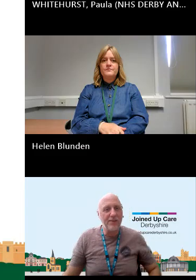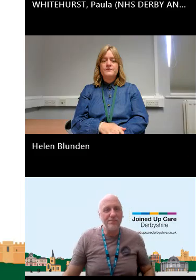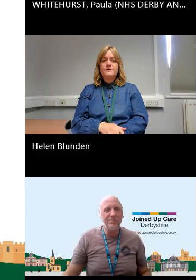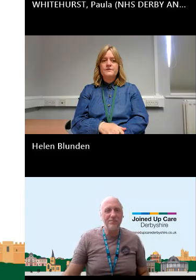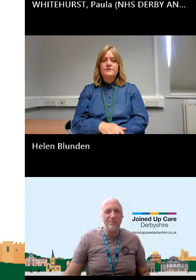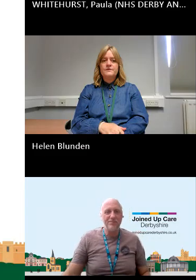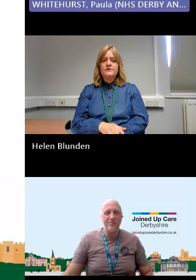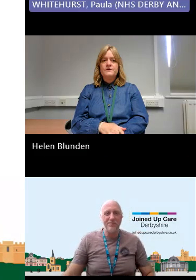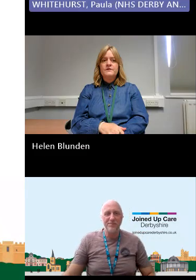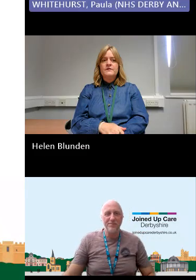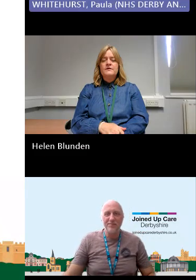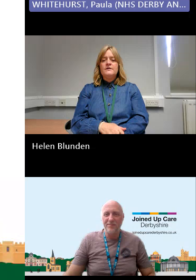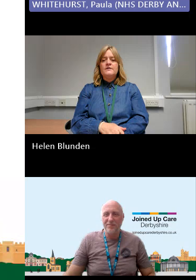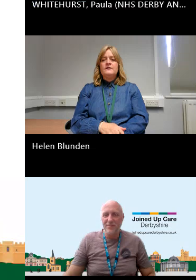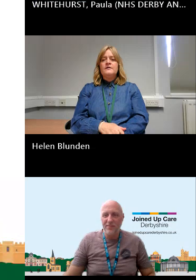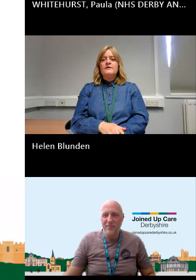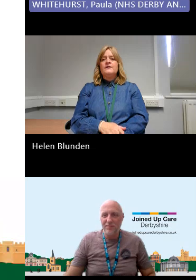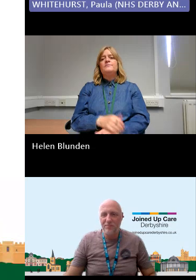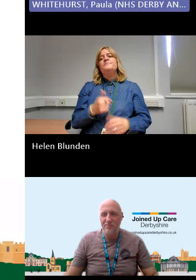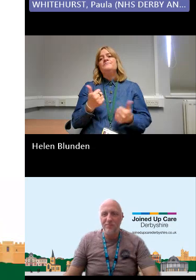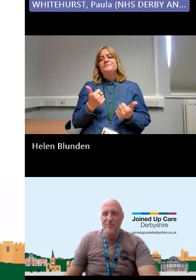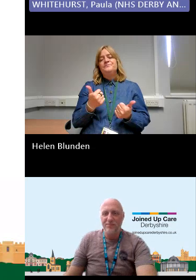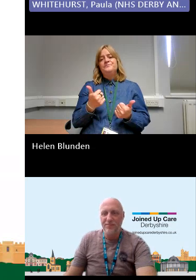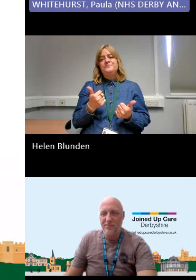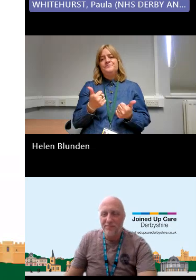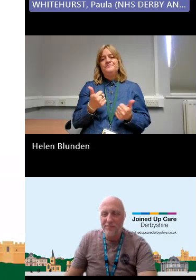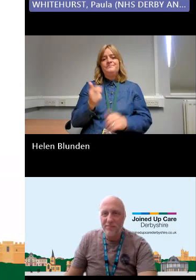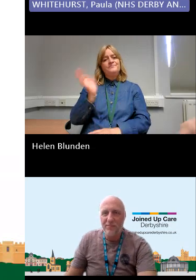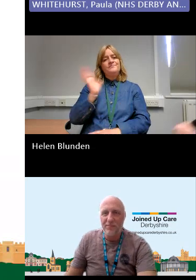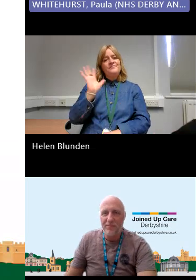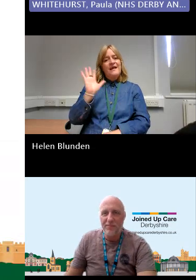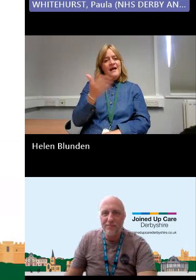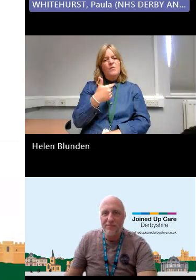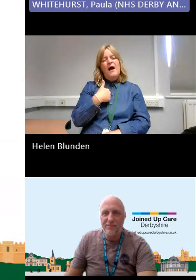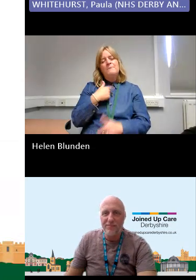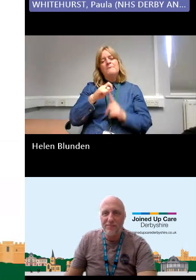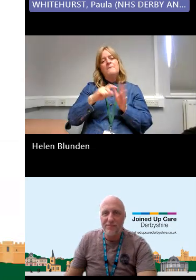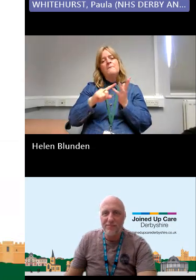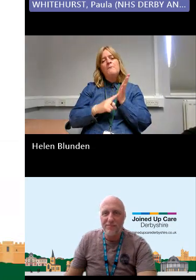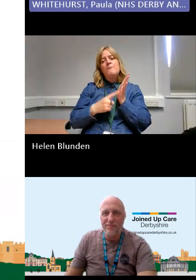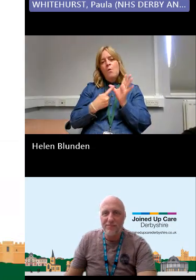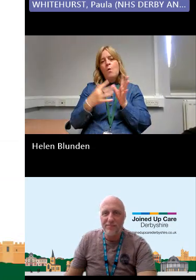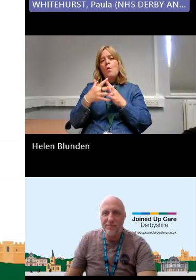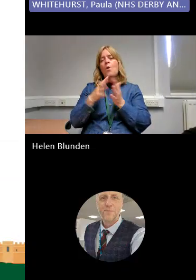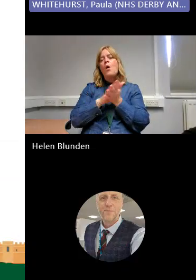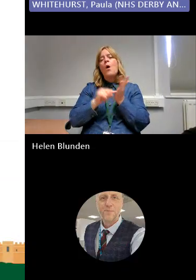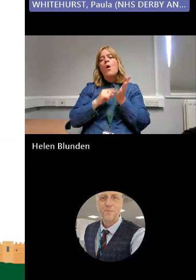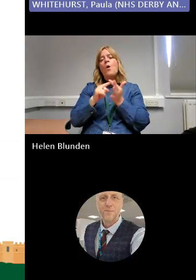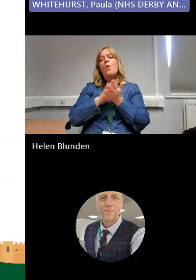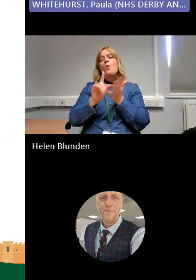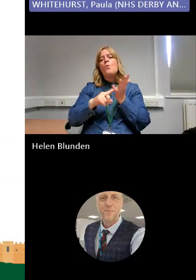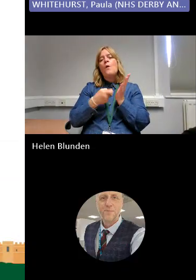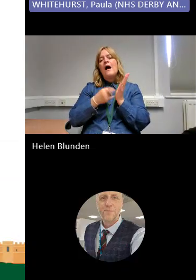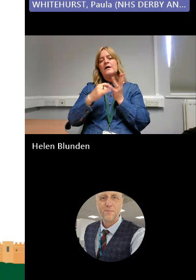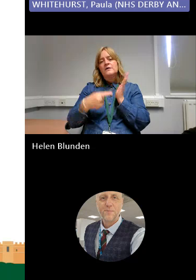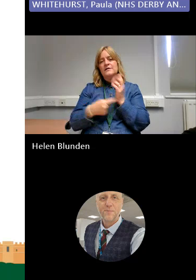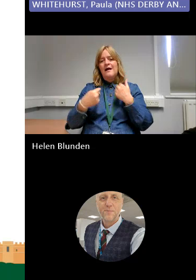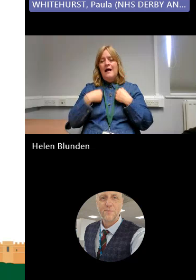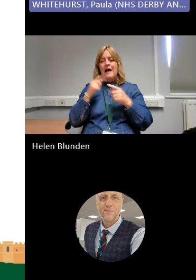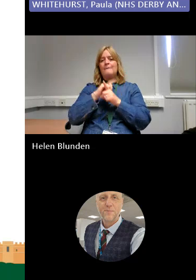Go ahead. Great. So, hello everybody. I'm Paula Whitehurst, and I'm a community pharmacy